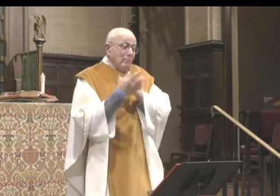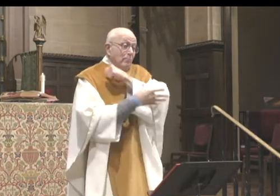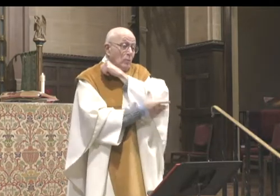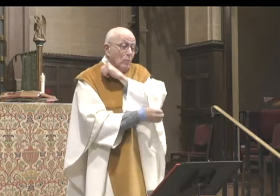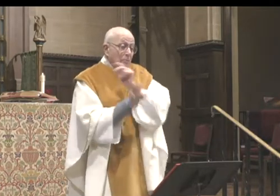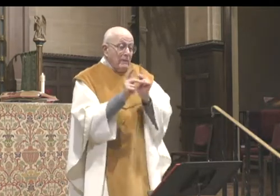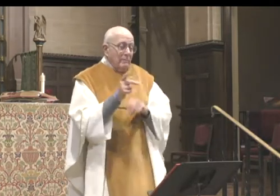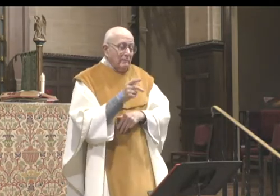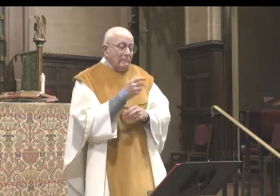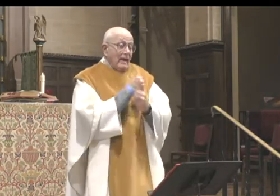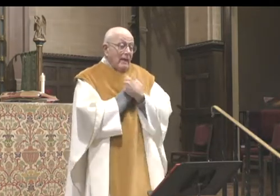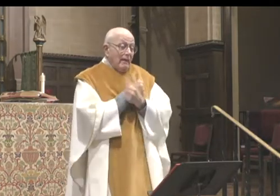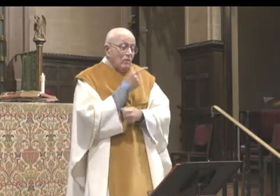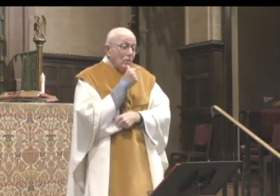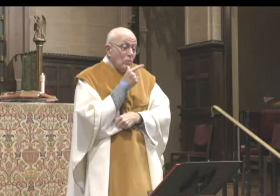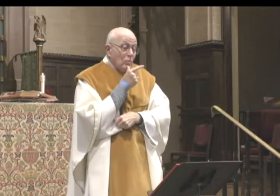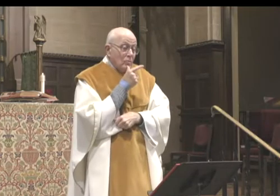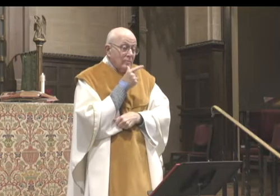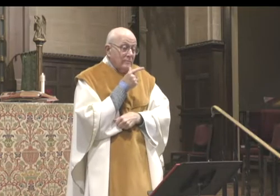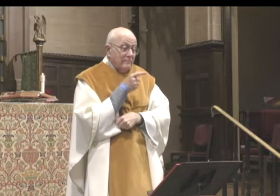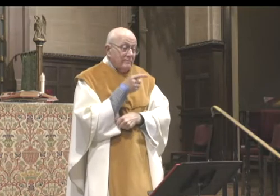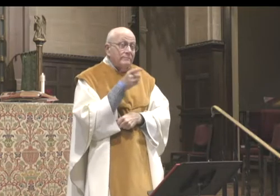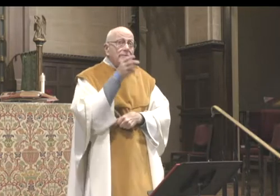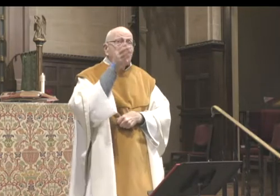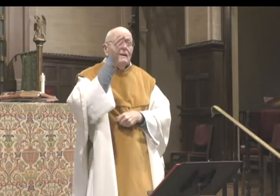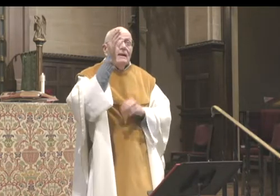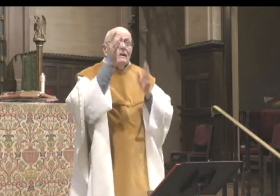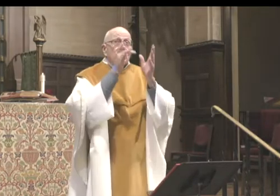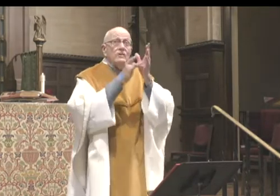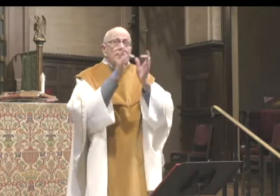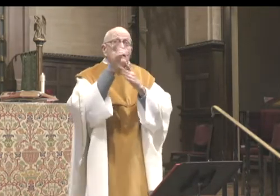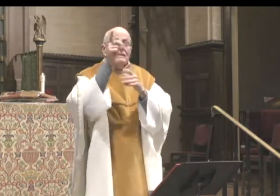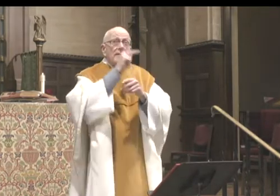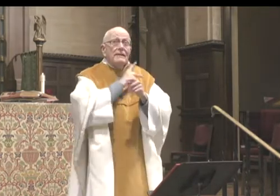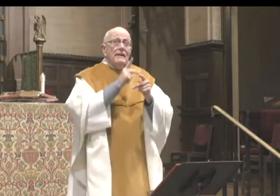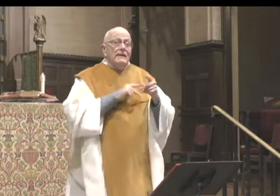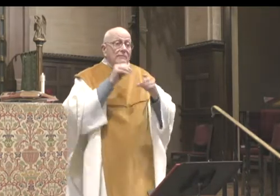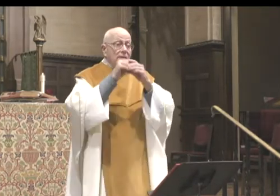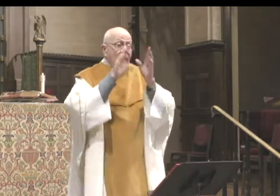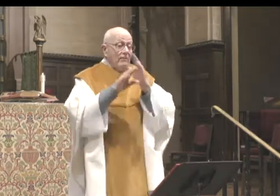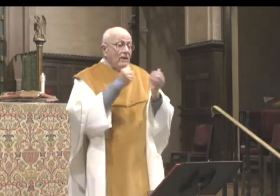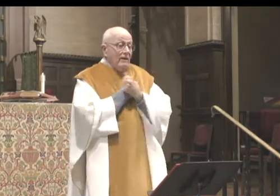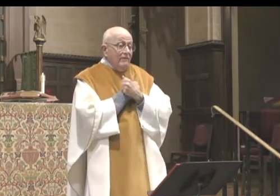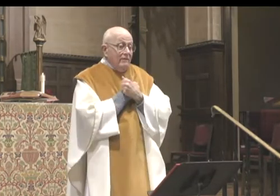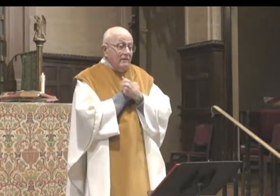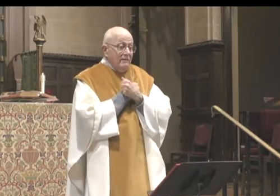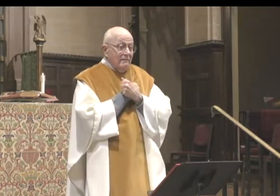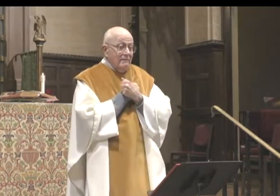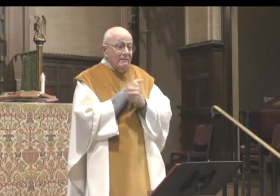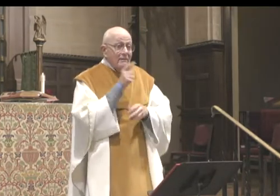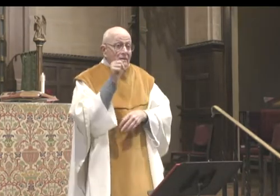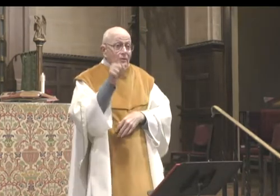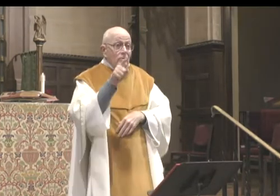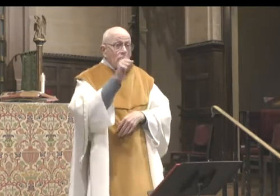But he loved some poor people. Loved who? Jesus was the king in heaven,